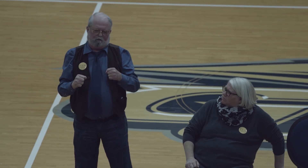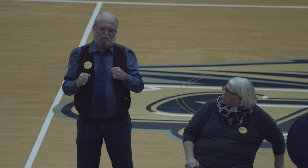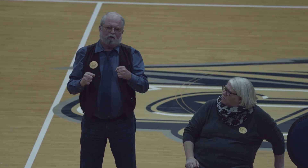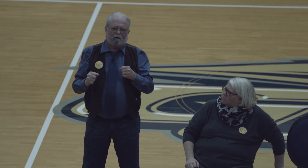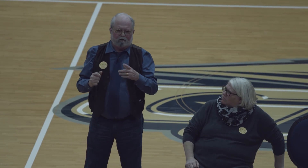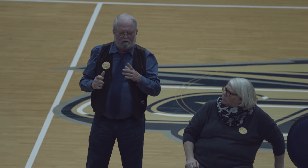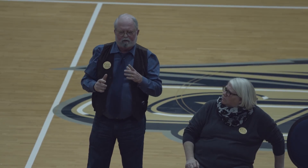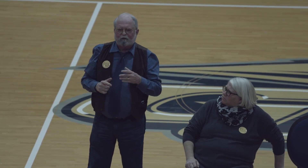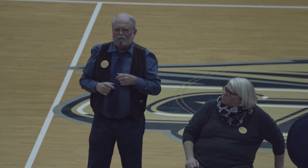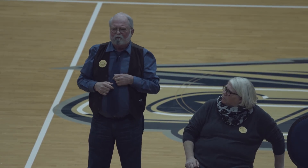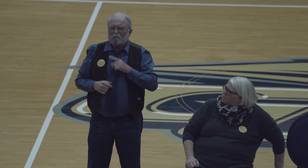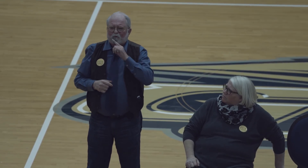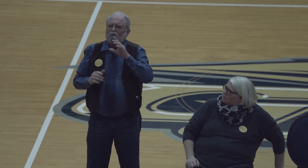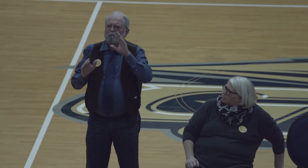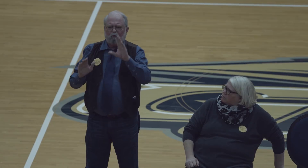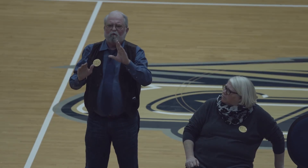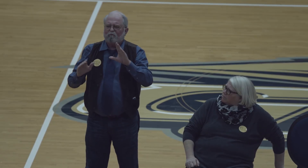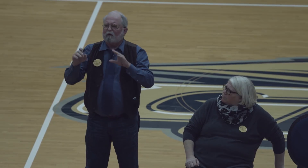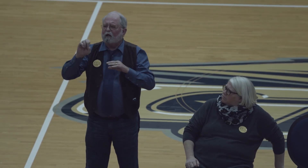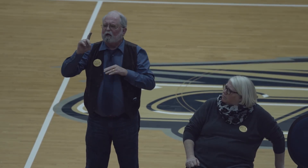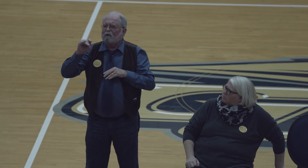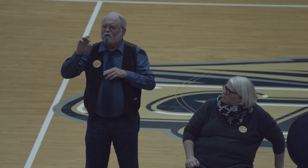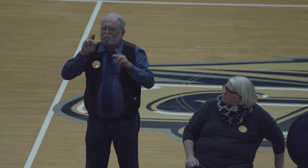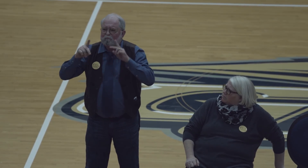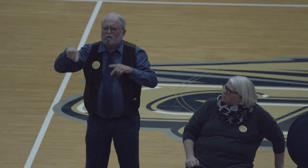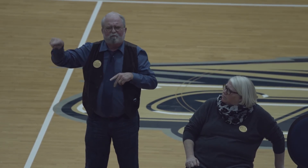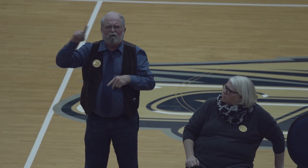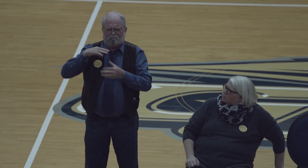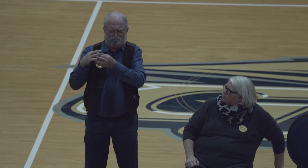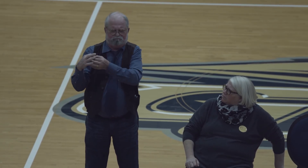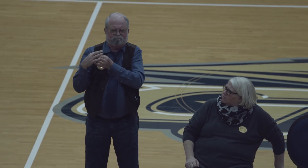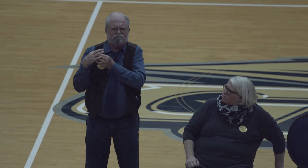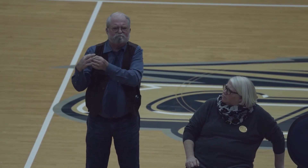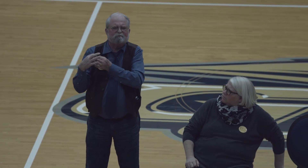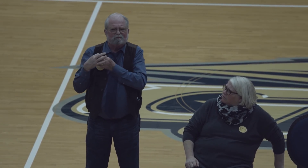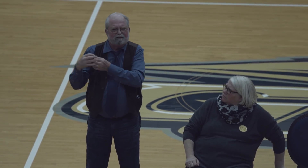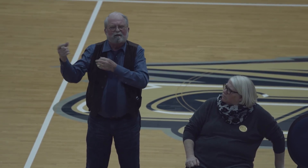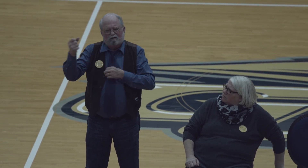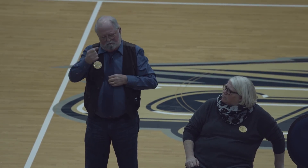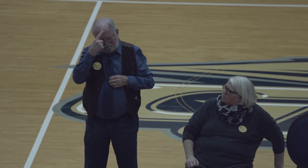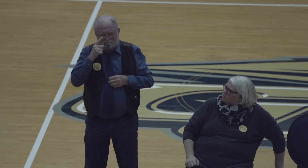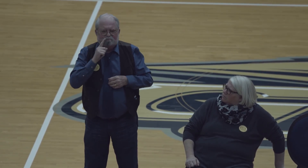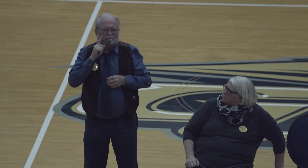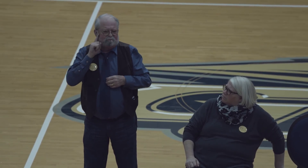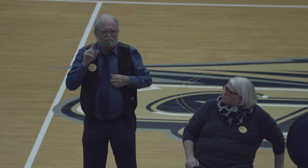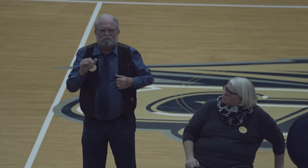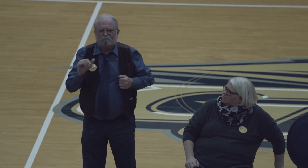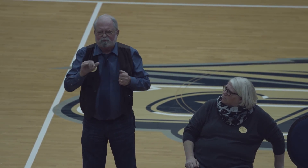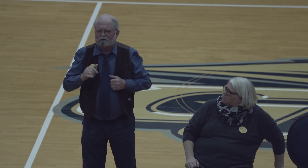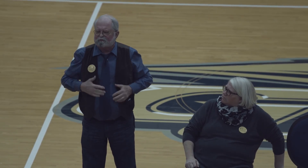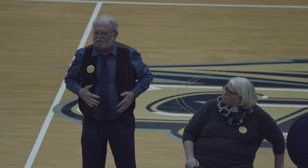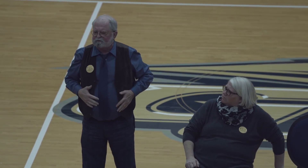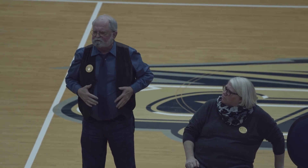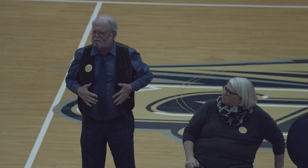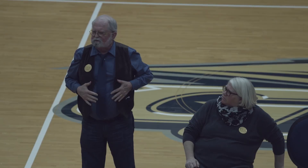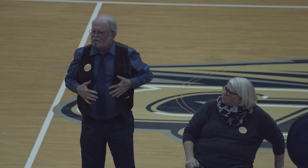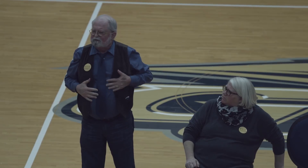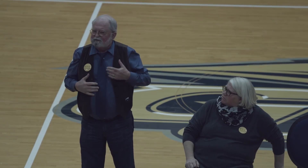deaf. And so we changed the language collectively to deaf. And the editor understood, and they made